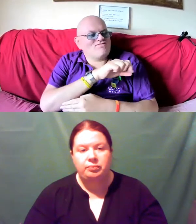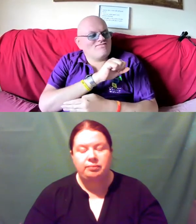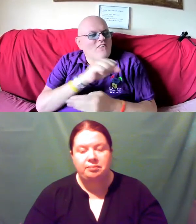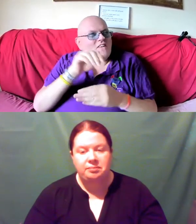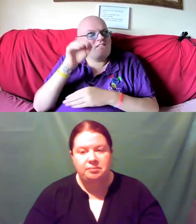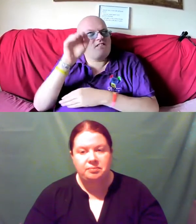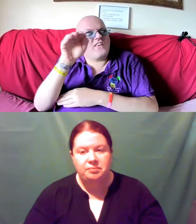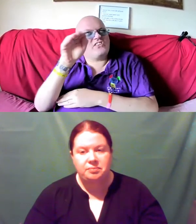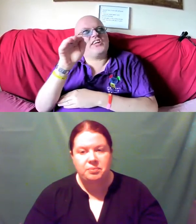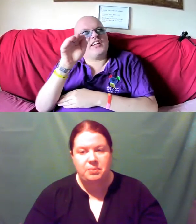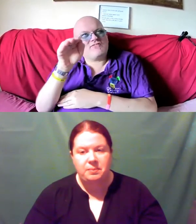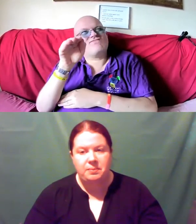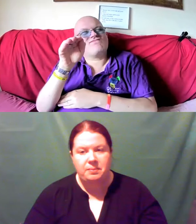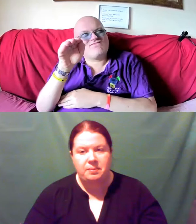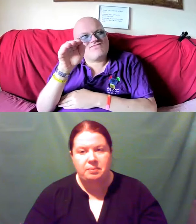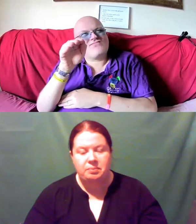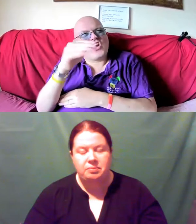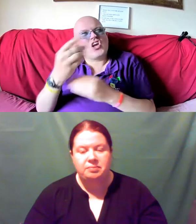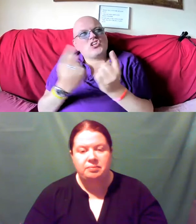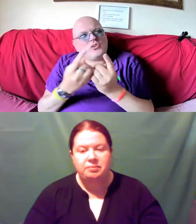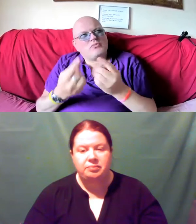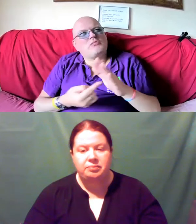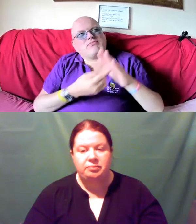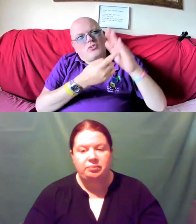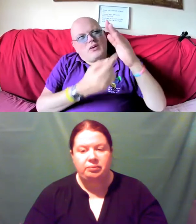marked from a very young age.